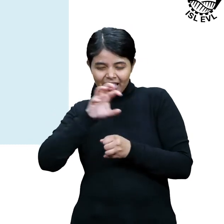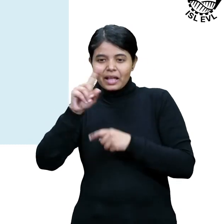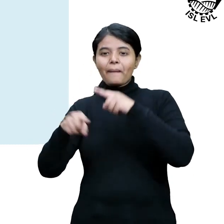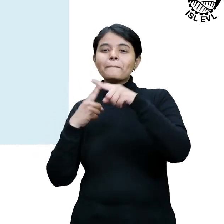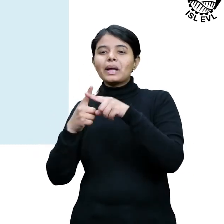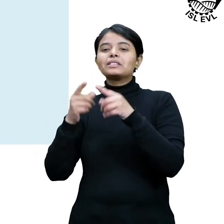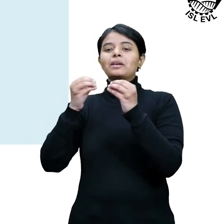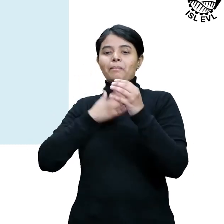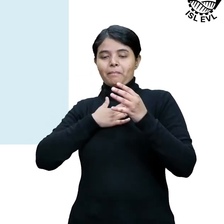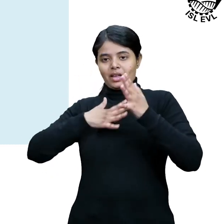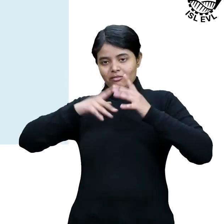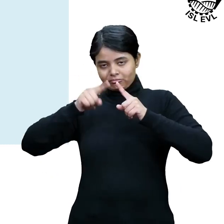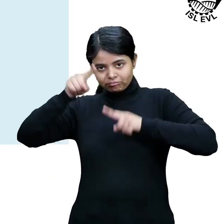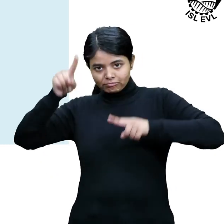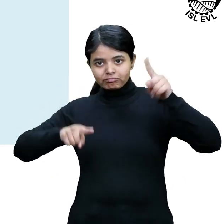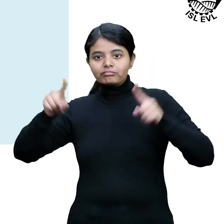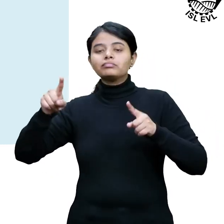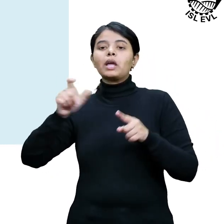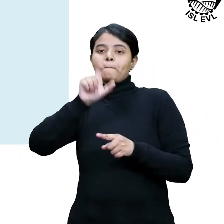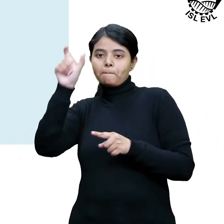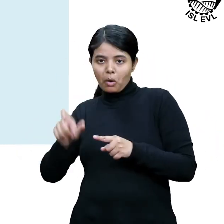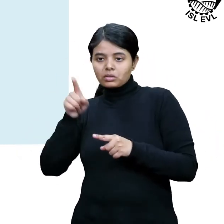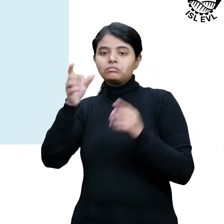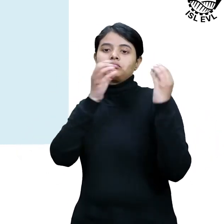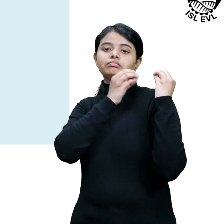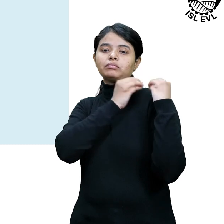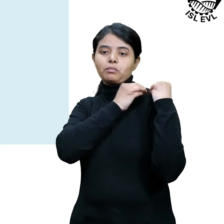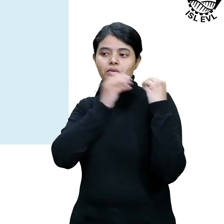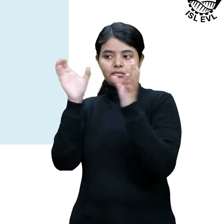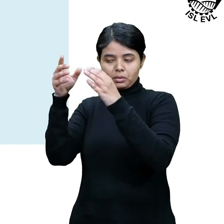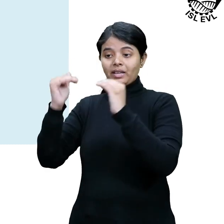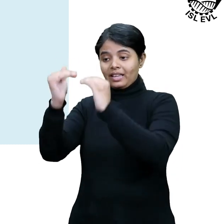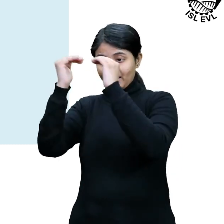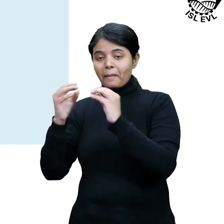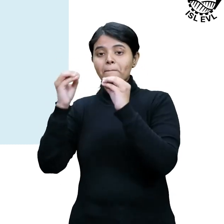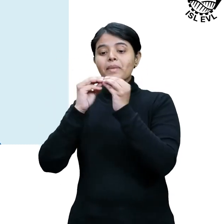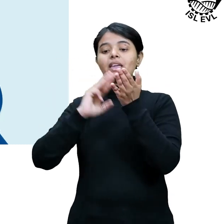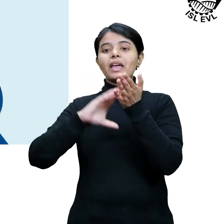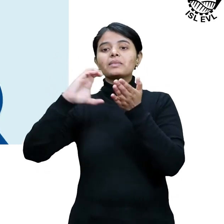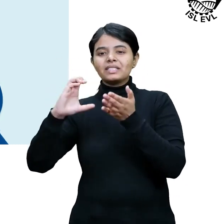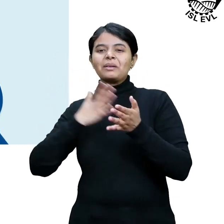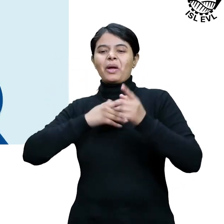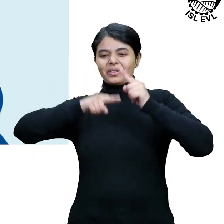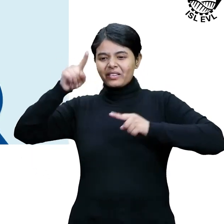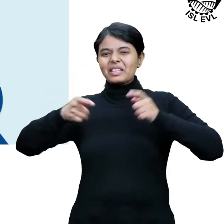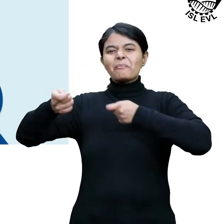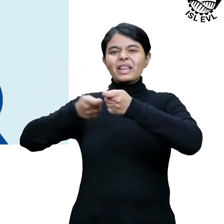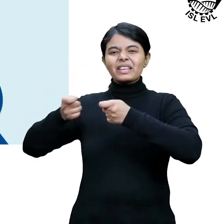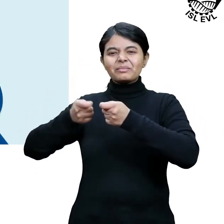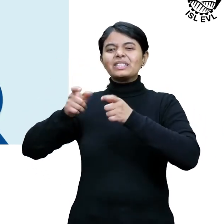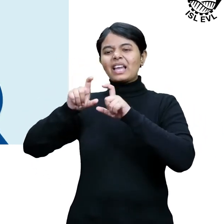are responsible at the state level. And the BMCs, the Biodiversity Management